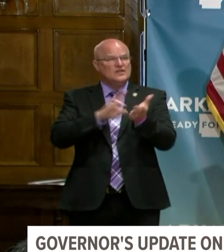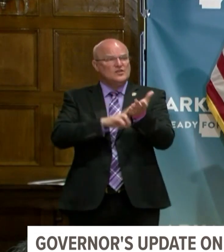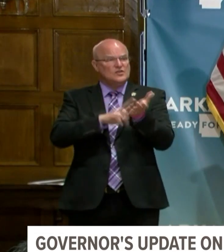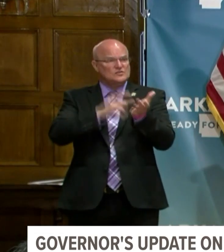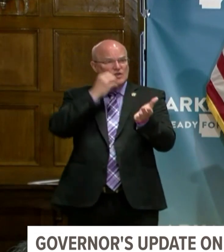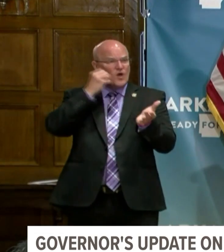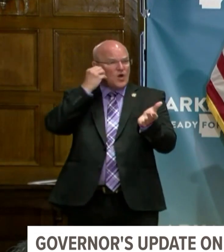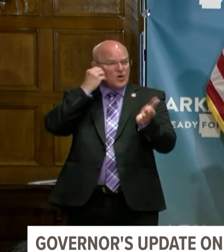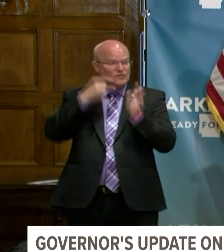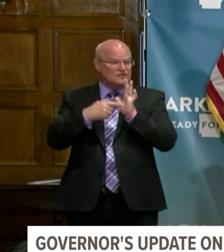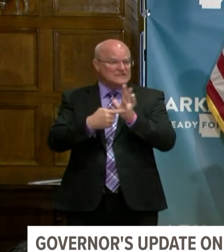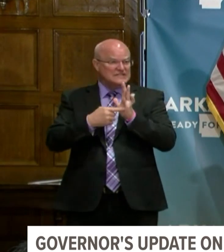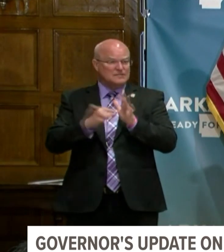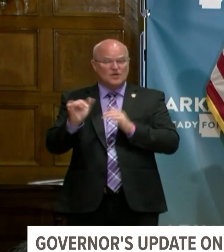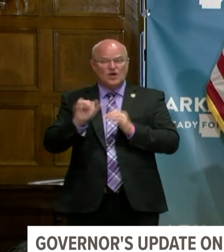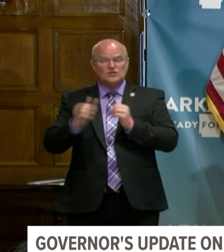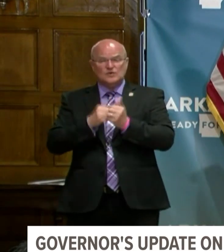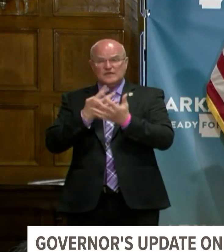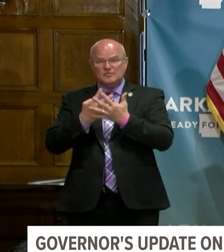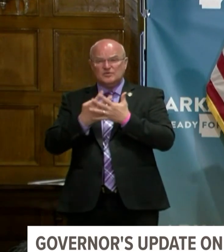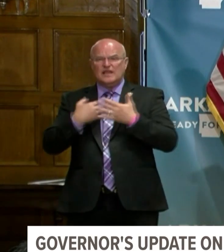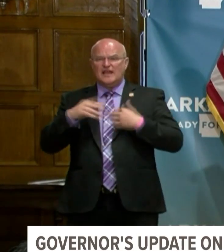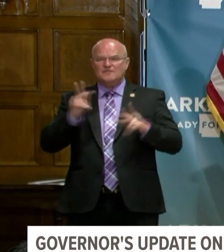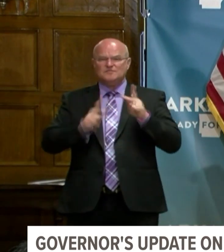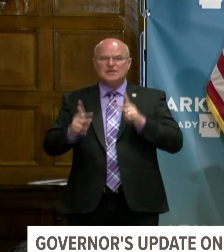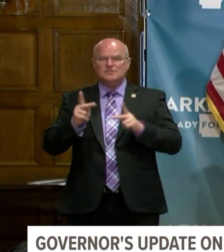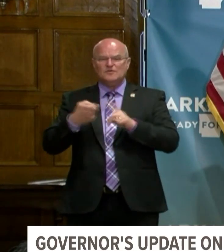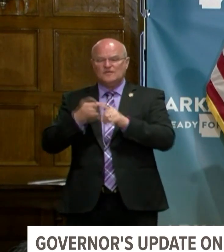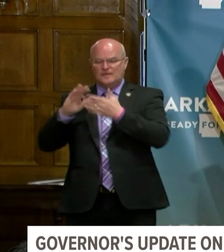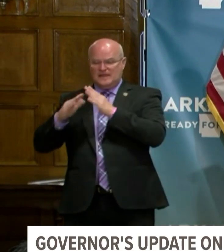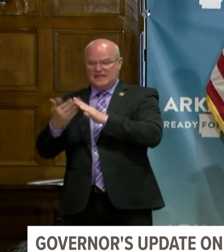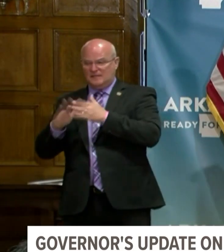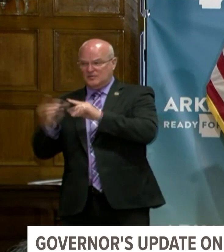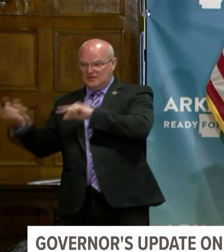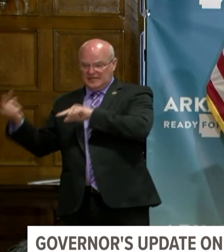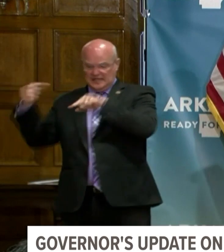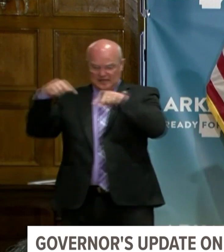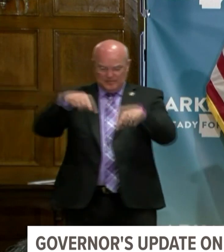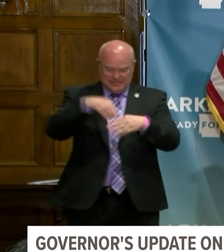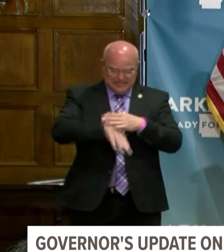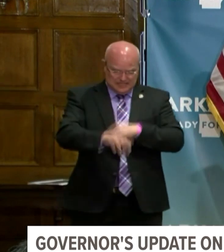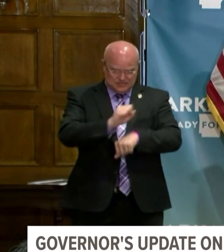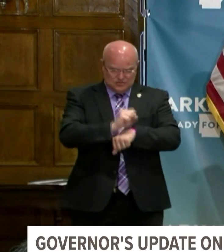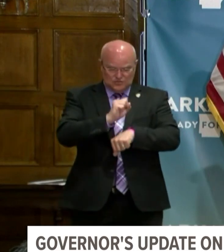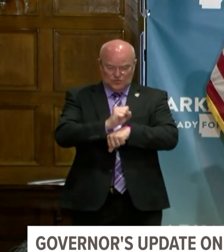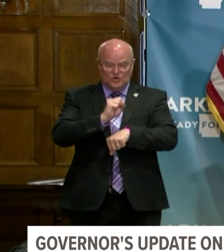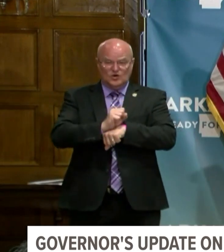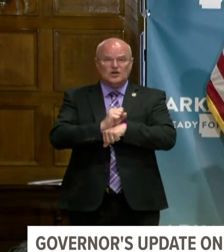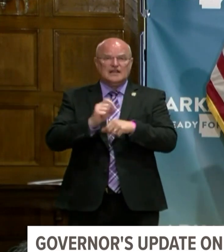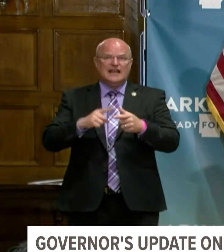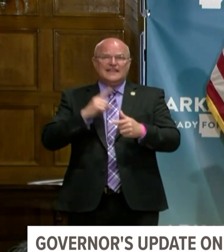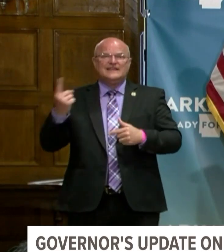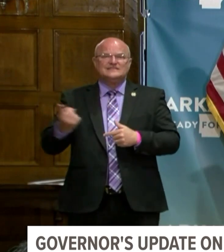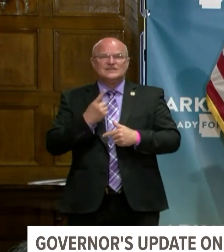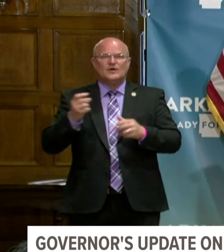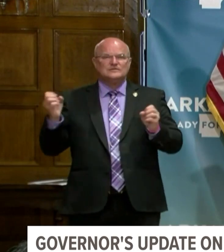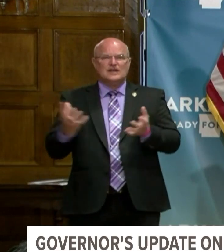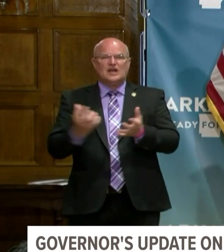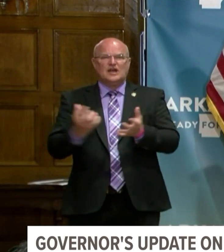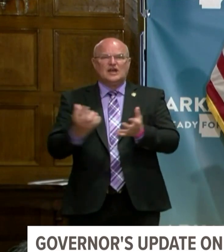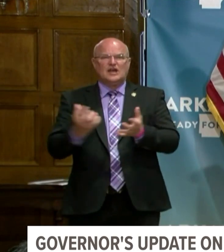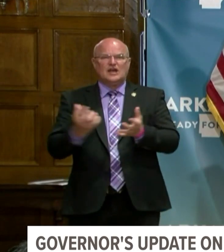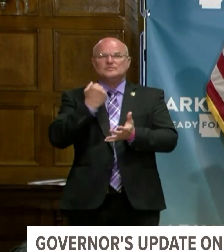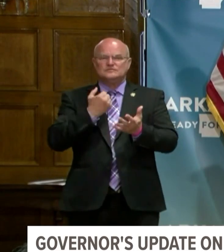nursing homes, for example, and also with the prisons, you have people coming from the community into the facility, and that's always an opportunity